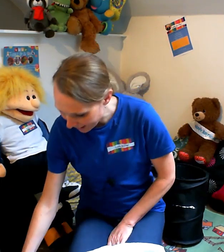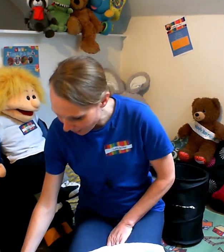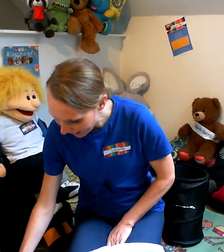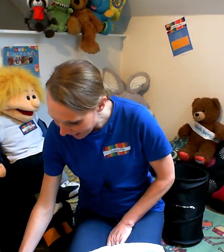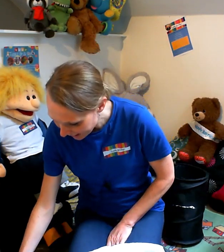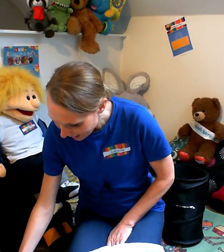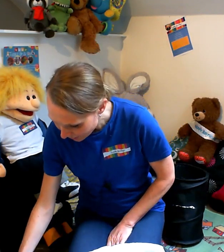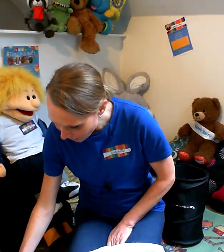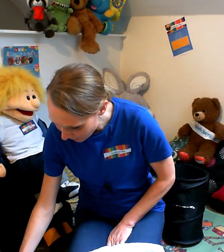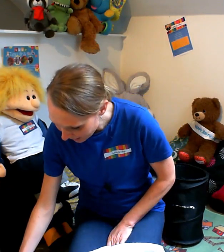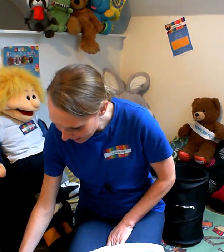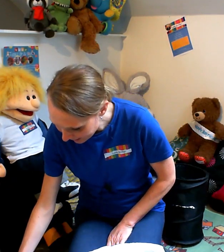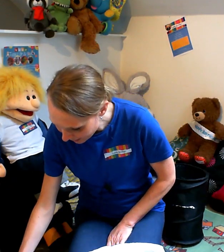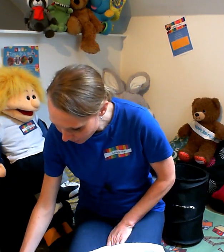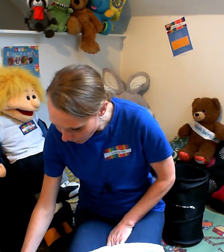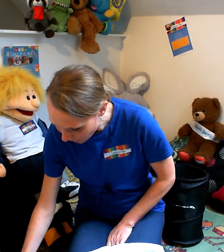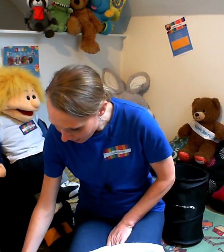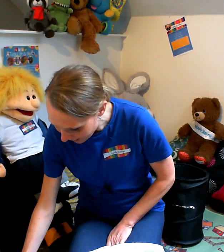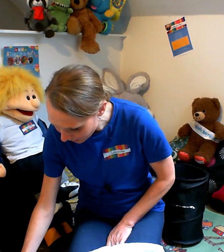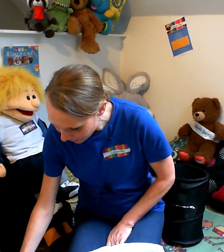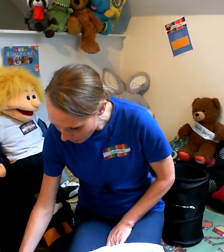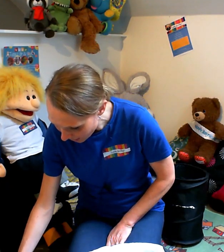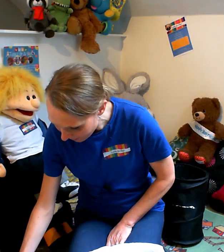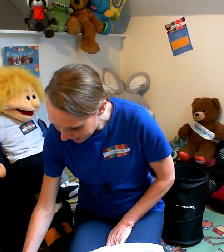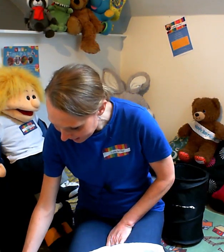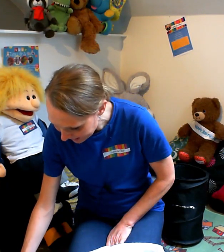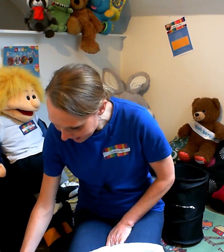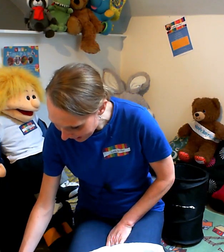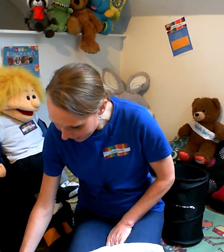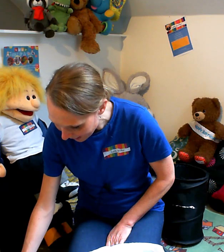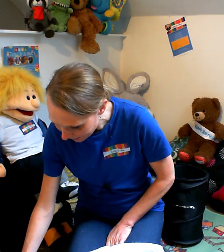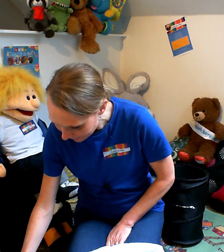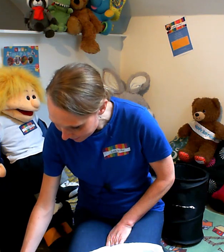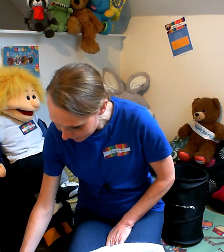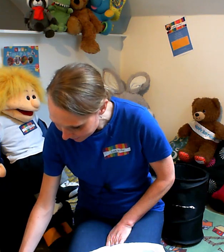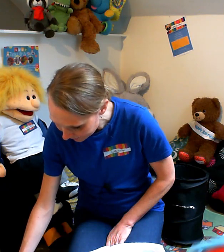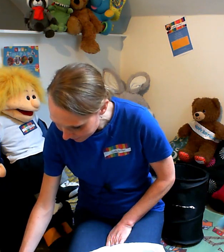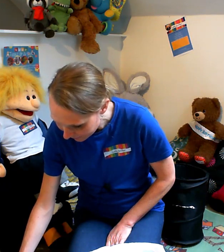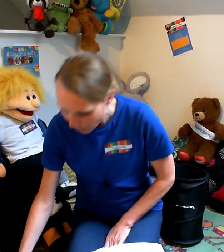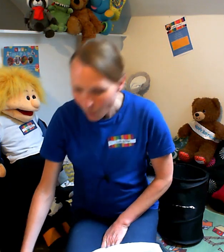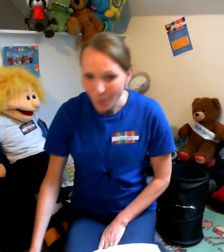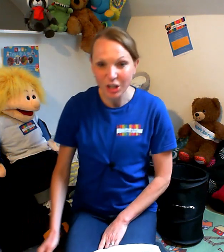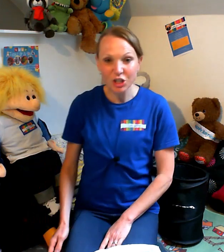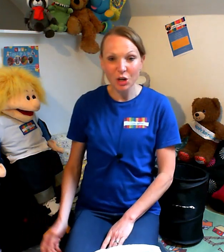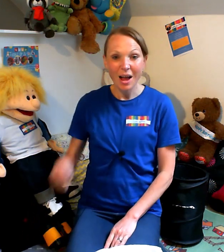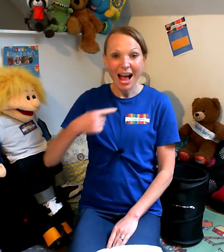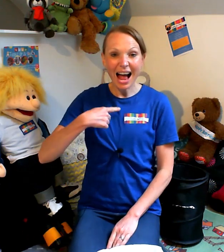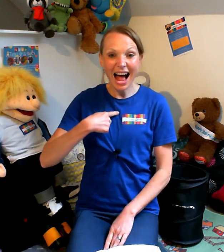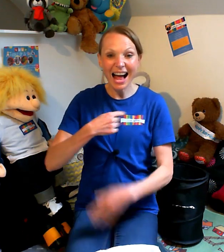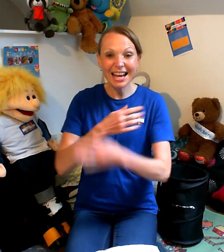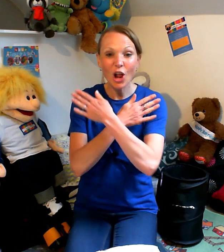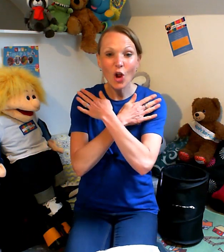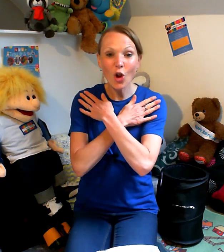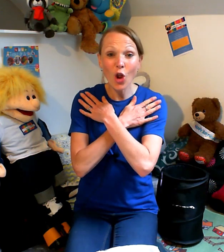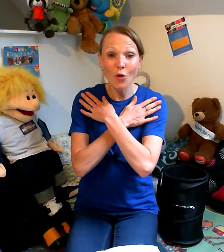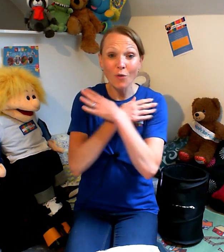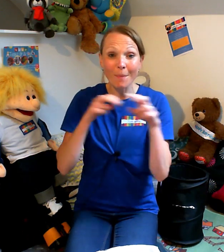okay. So let's do a little song about a kitty cat then. We're going to going to do. I love my